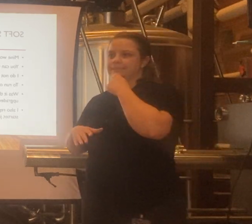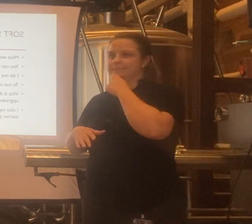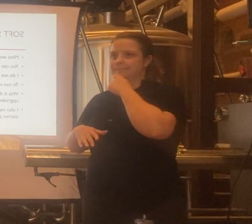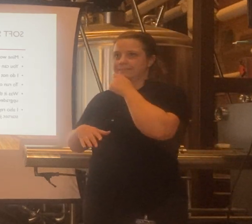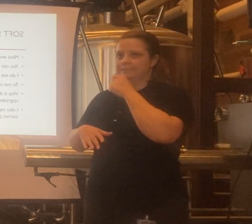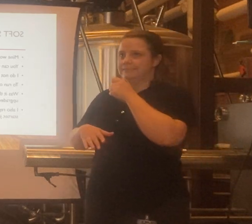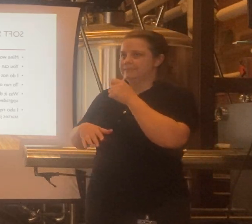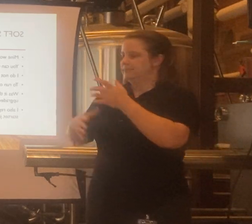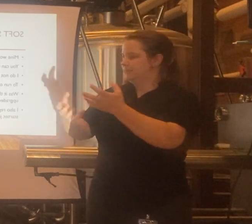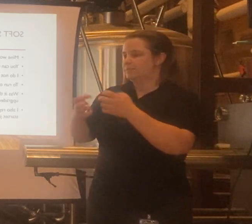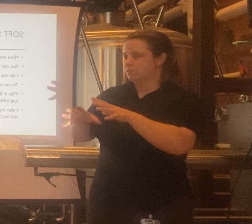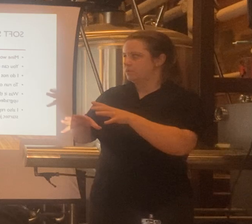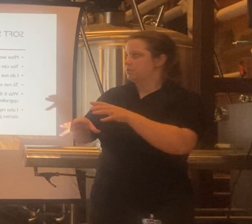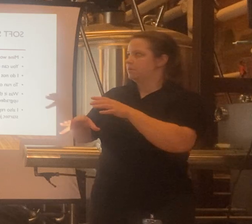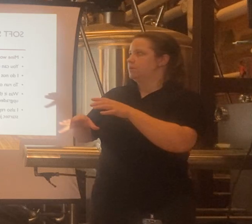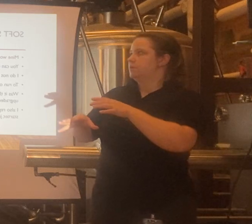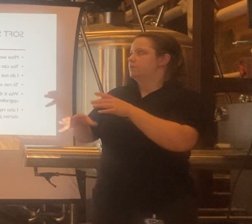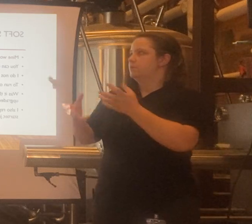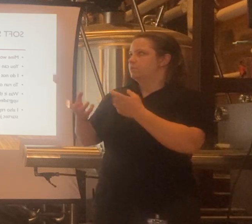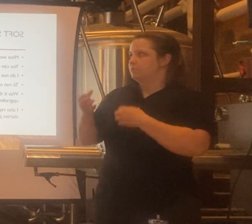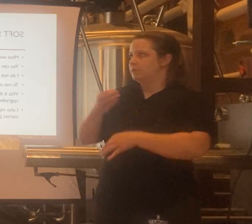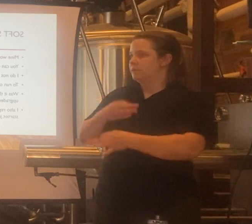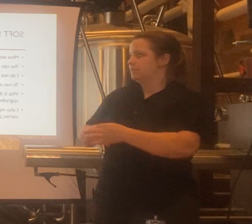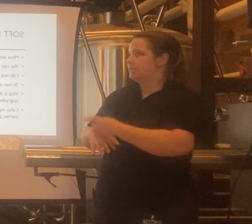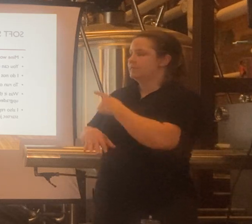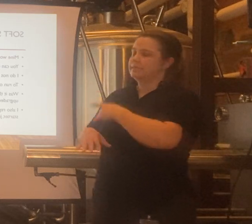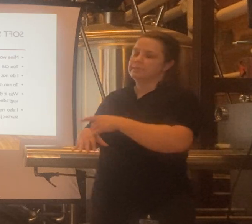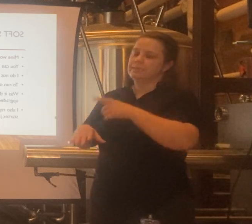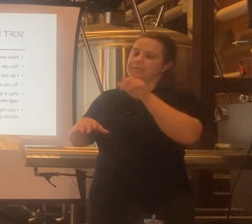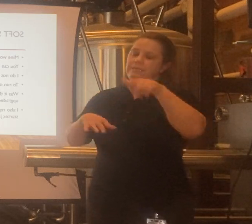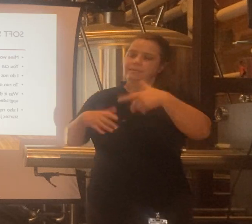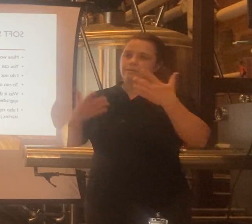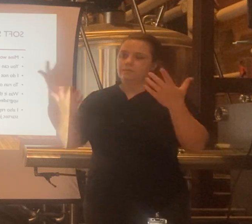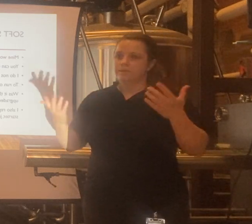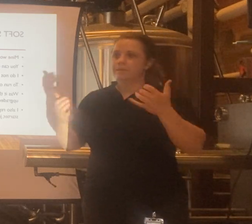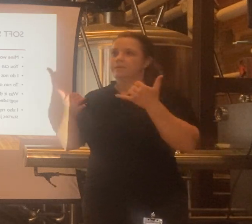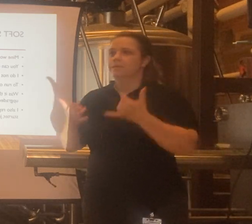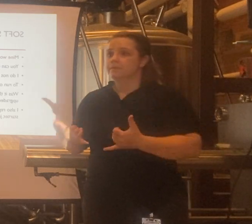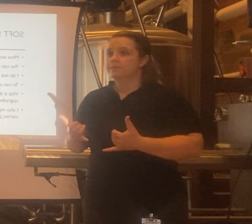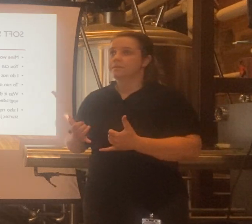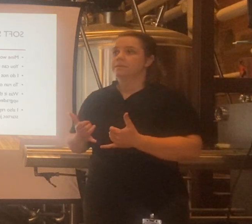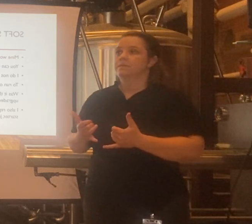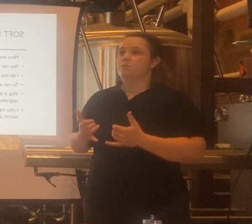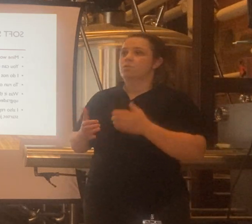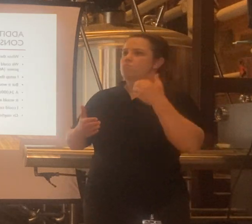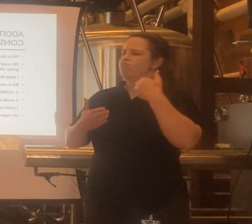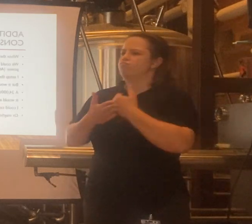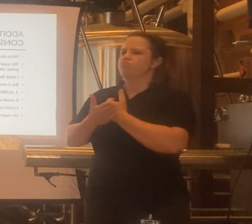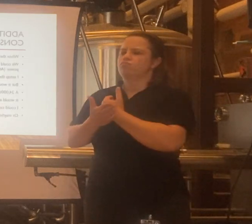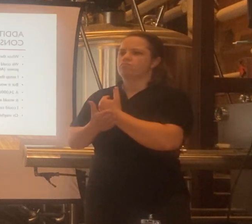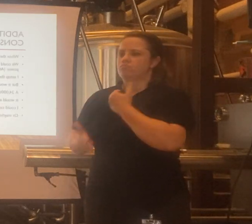that, and now I got a brand new capacitor in there and a brand new soft starter. And everything's good.